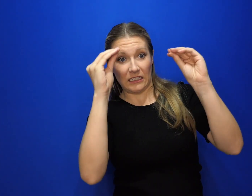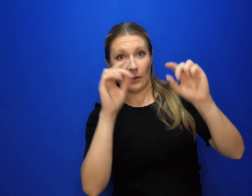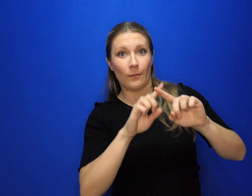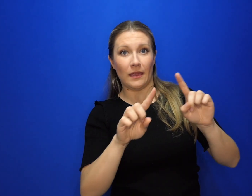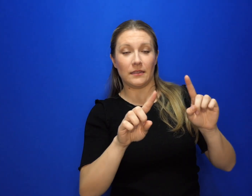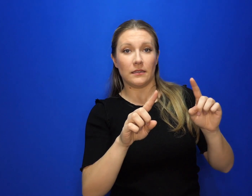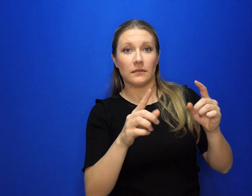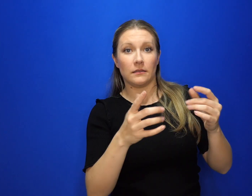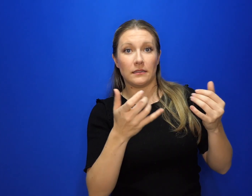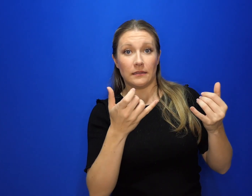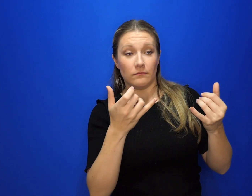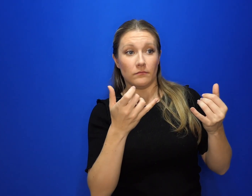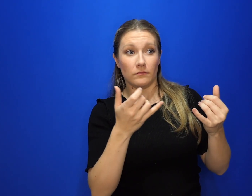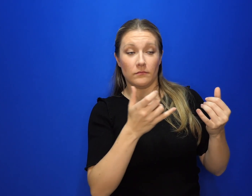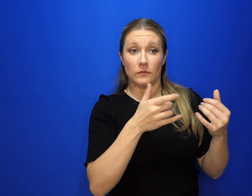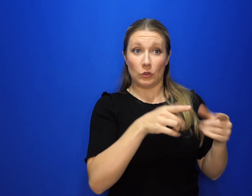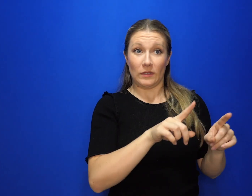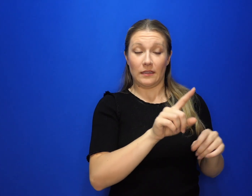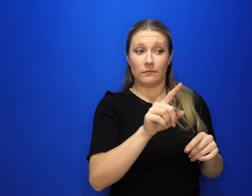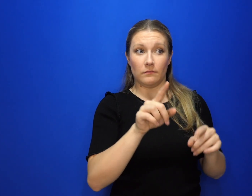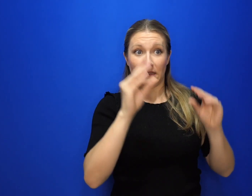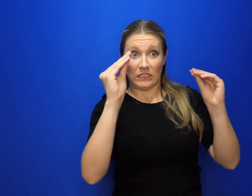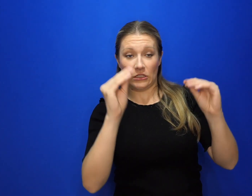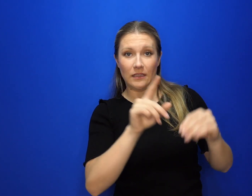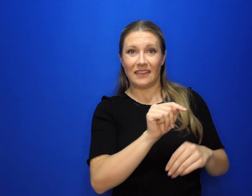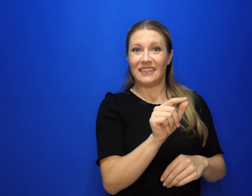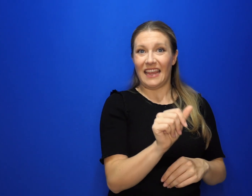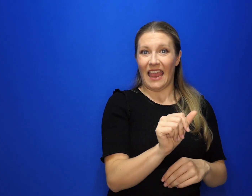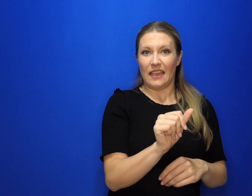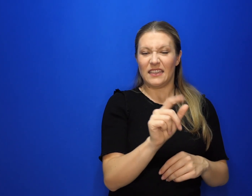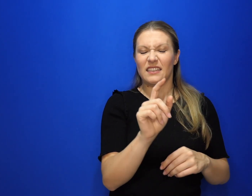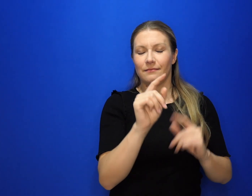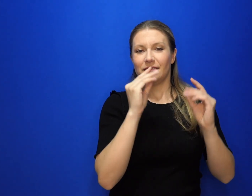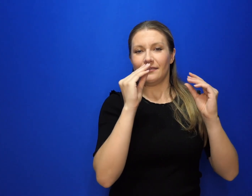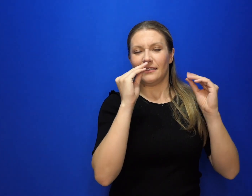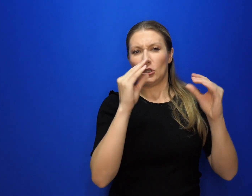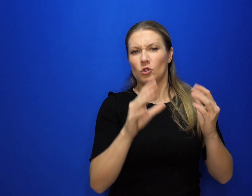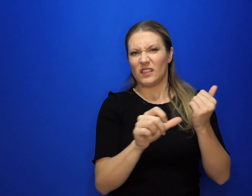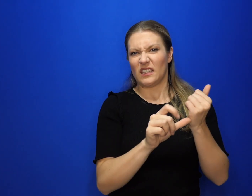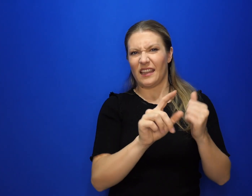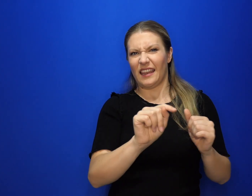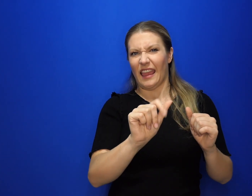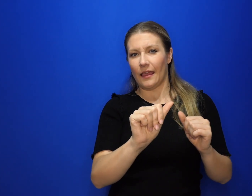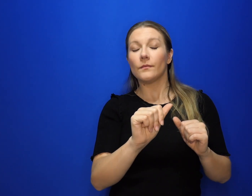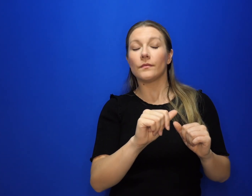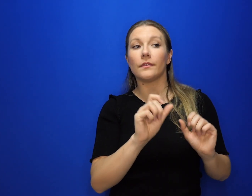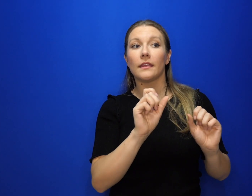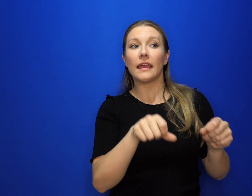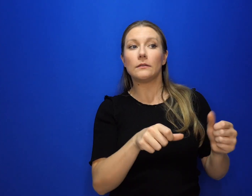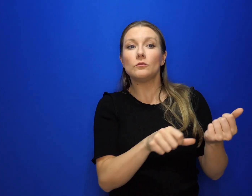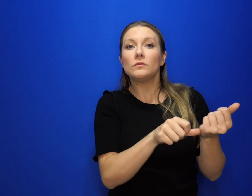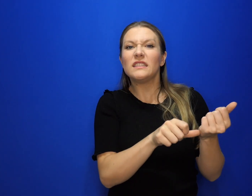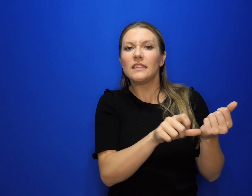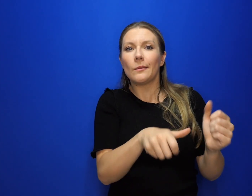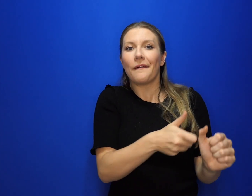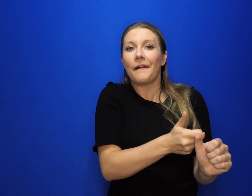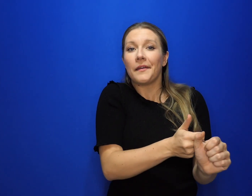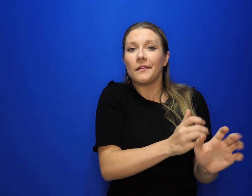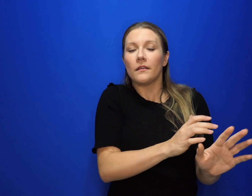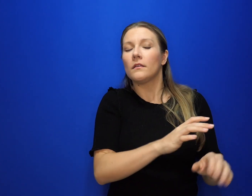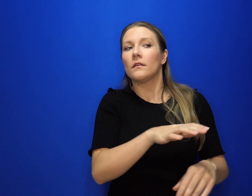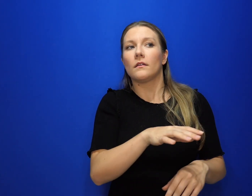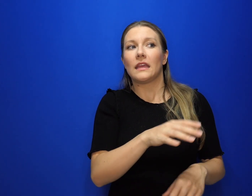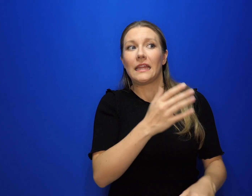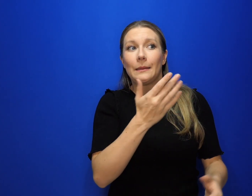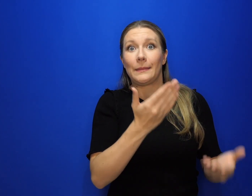but has the chance to keep teaching, where the TA is kind of there to help and assist behind, and maybe more the one